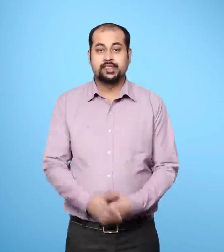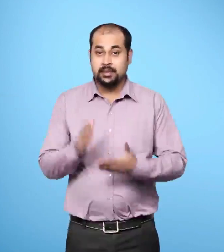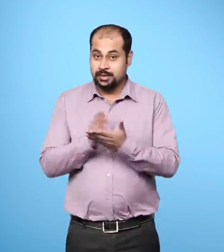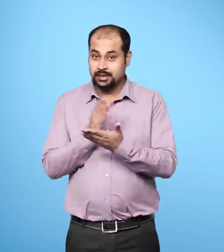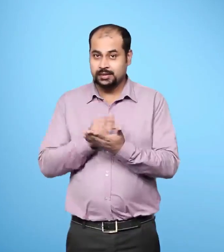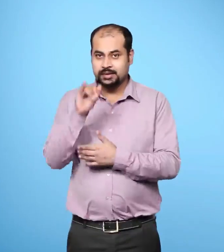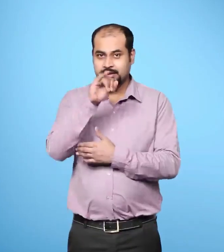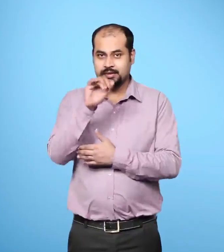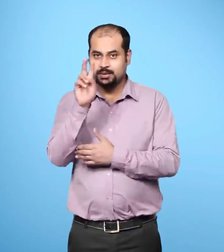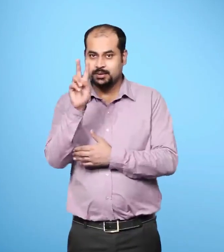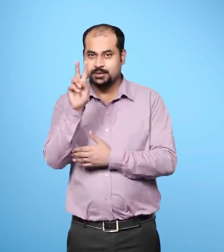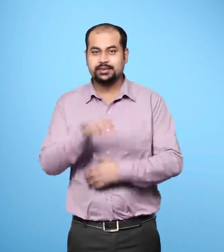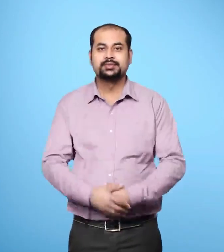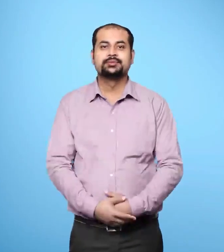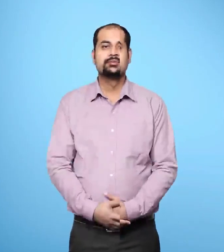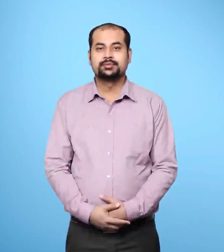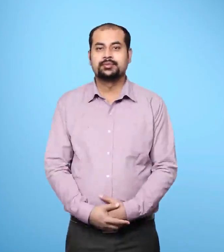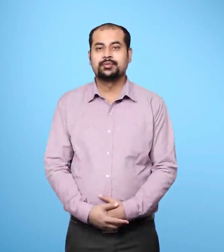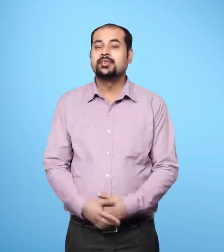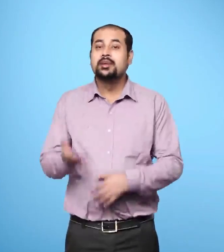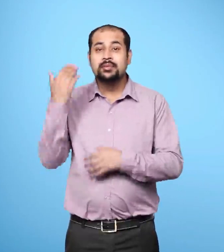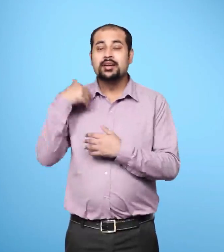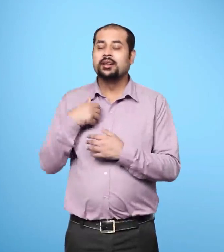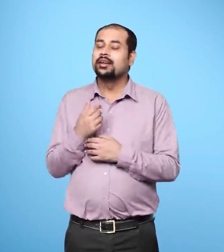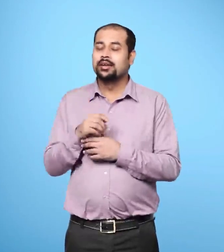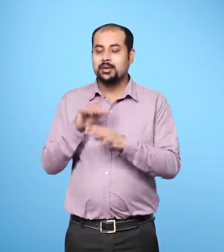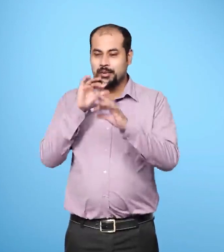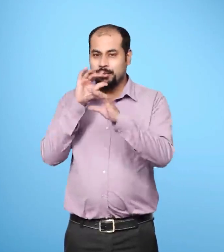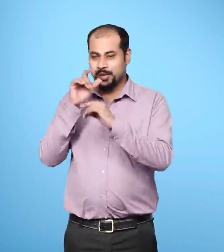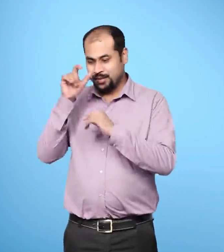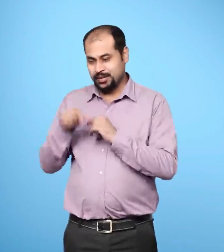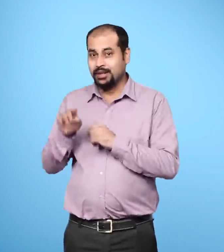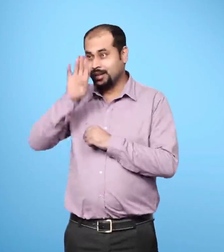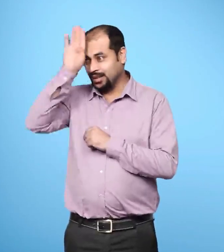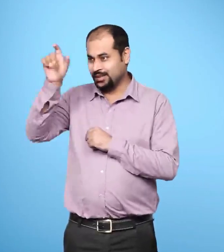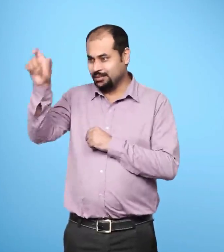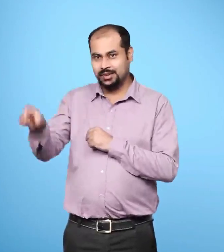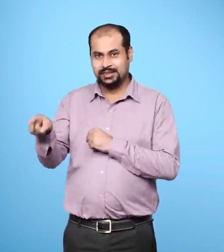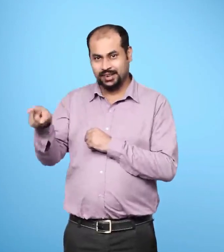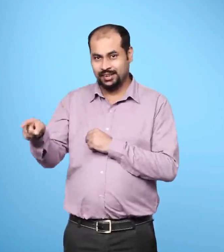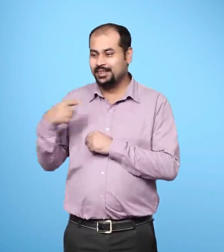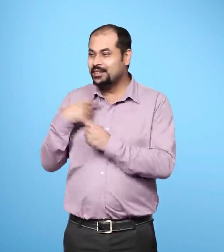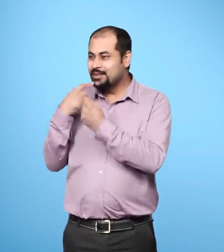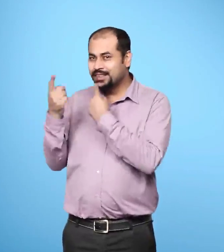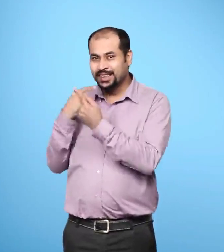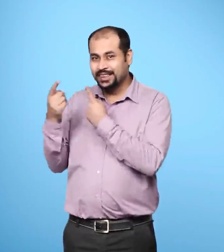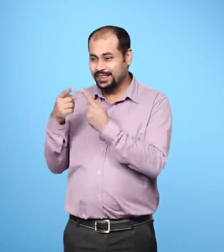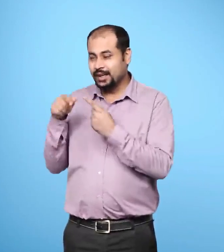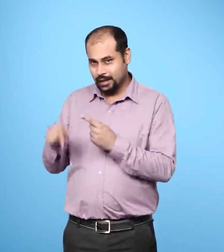Page number 62. The conversation between flute man and the king continues on this